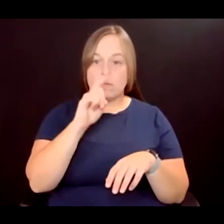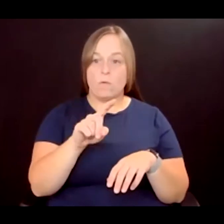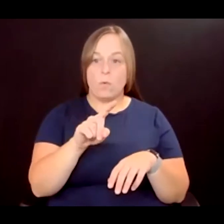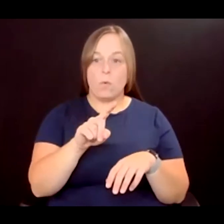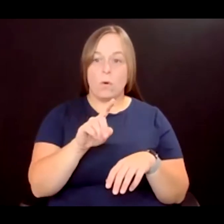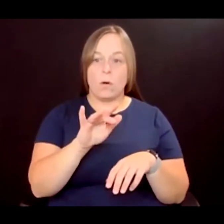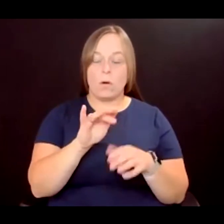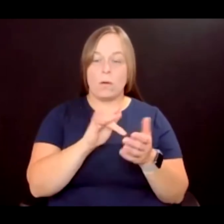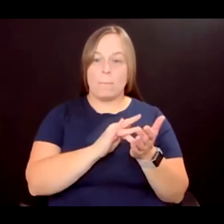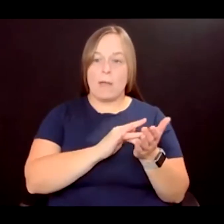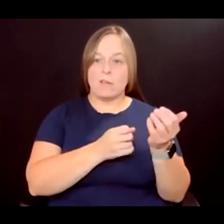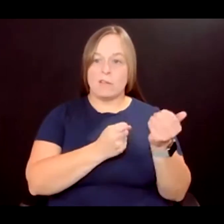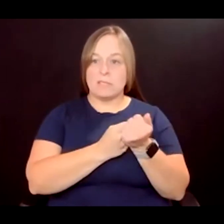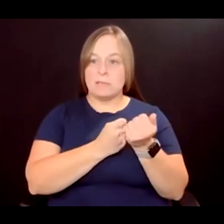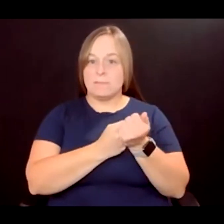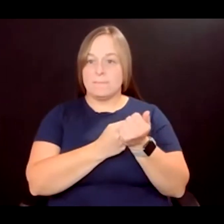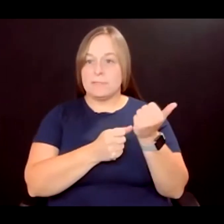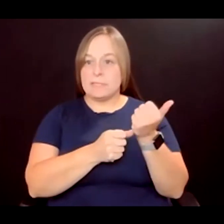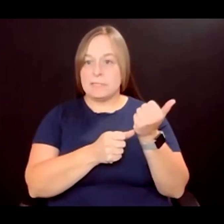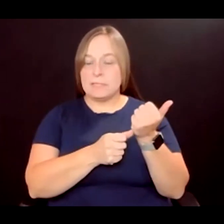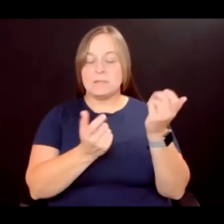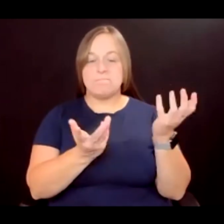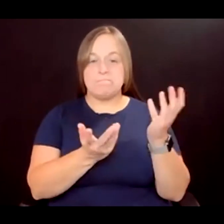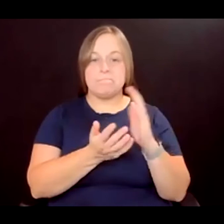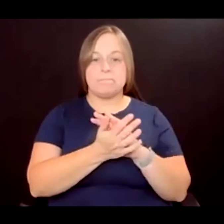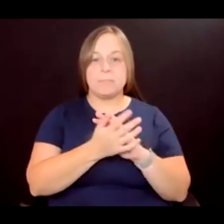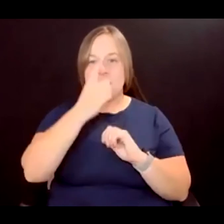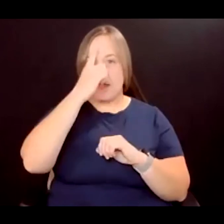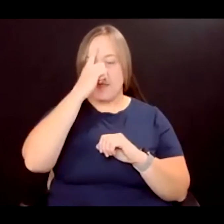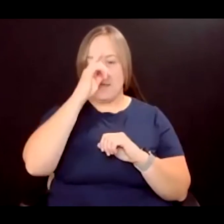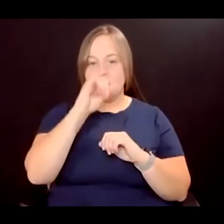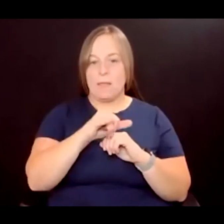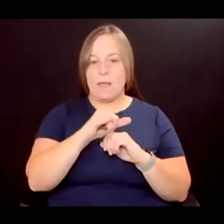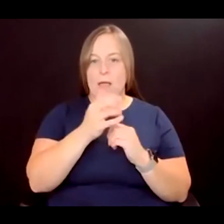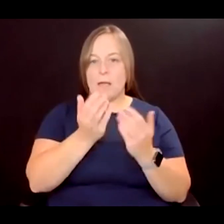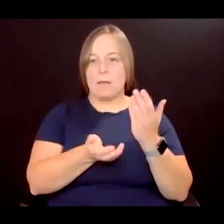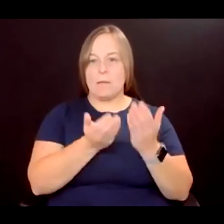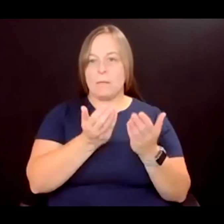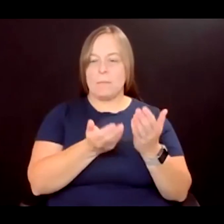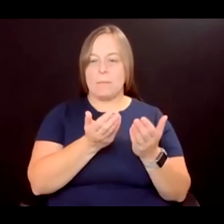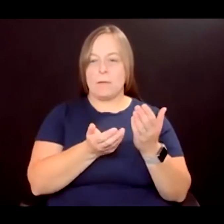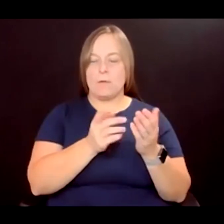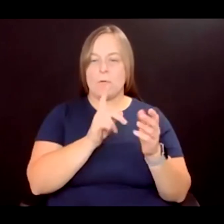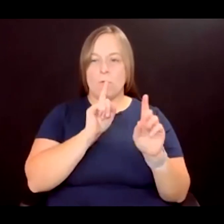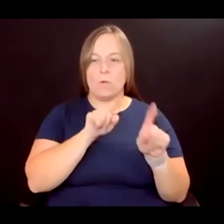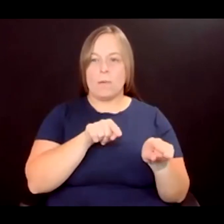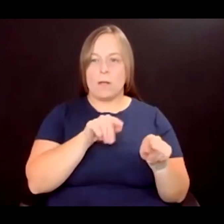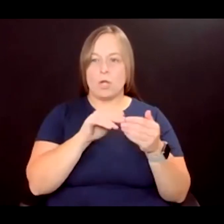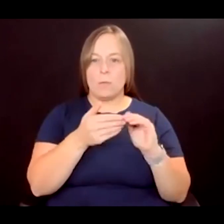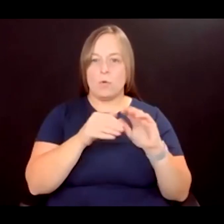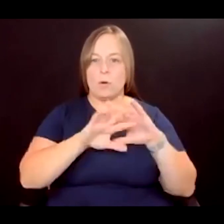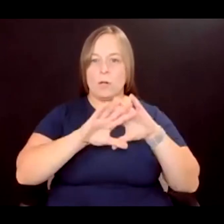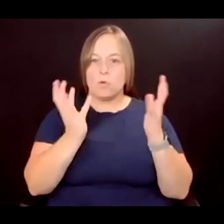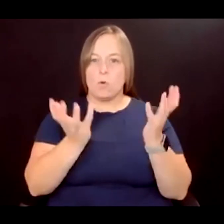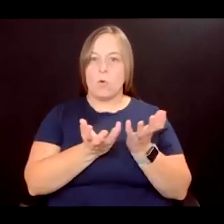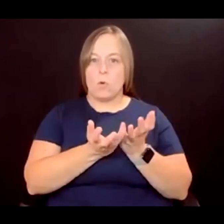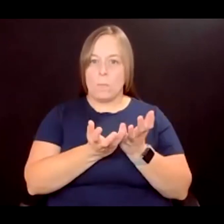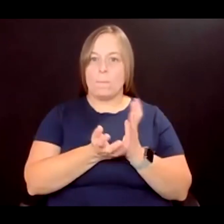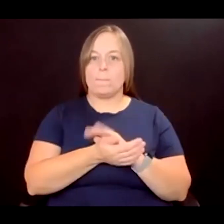So in my day job, I'm a journalist. I have my master's degree in journalism. And before working from home